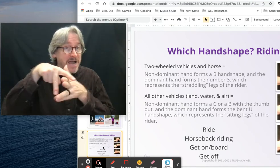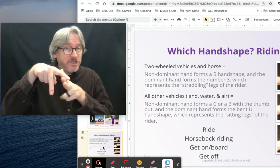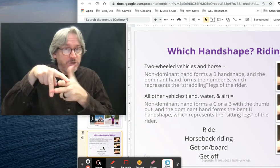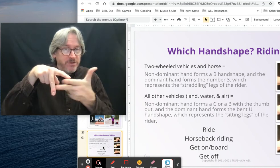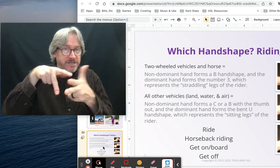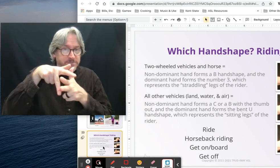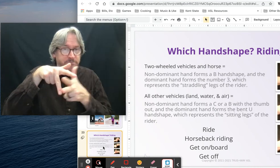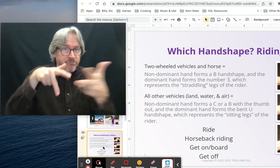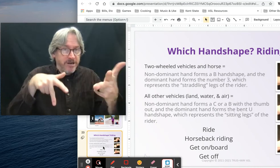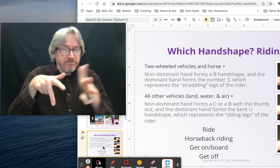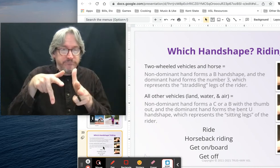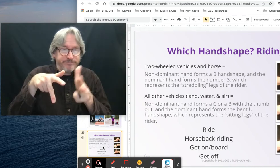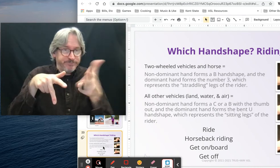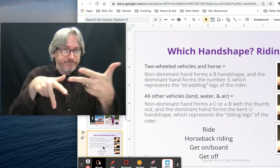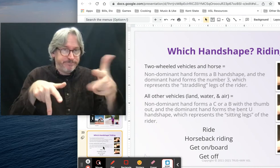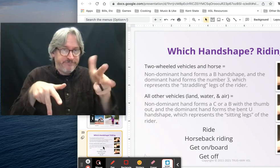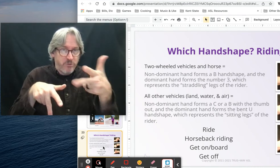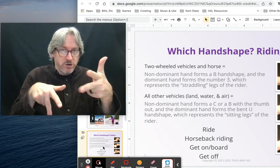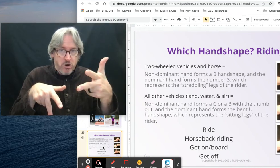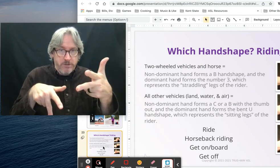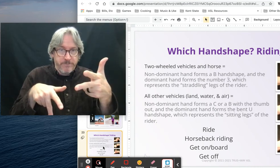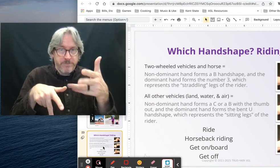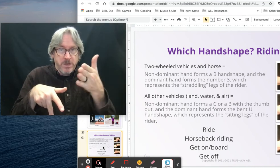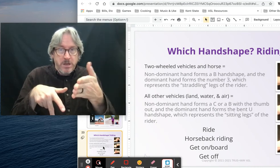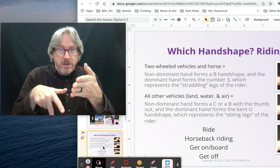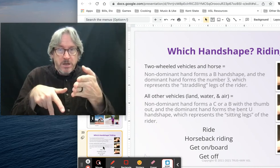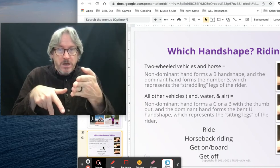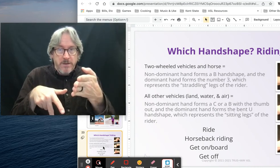so I showed this right for a car.